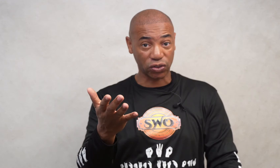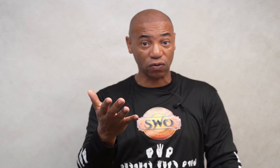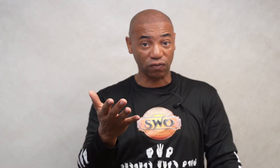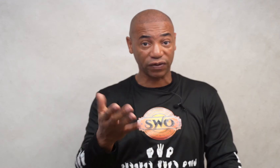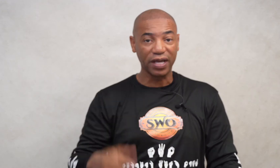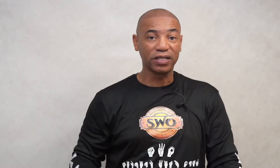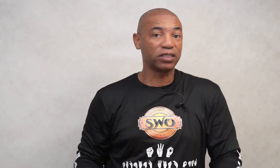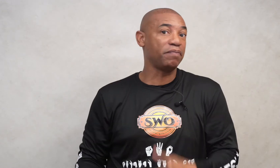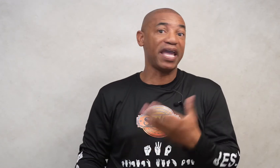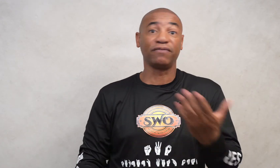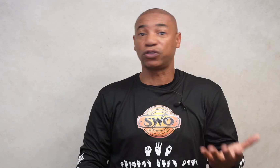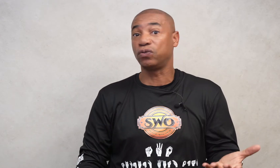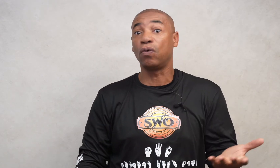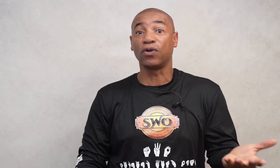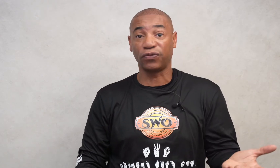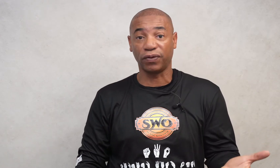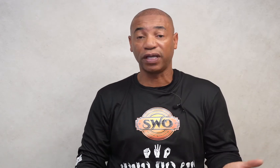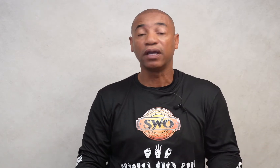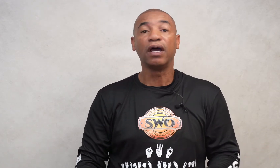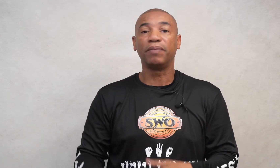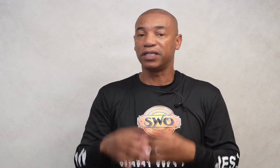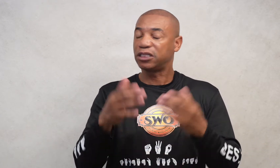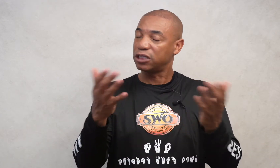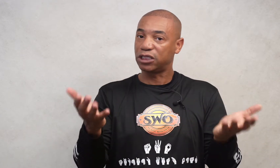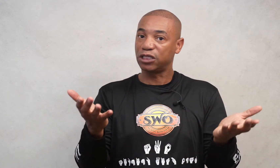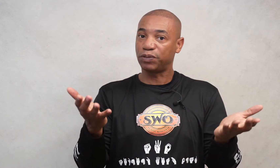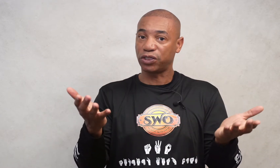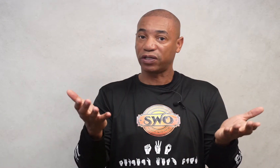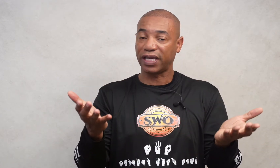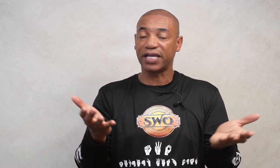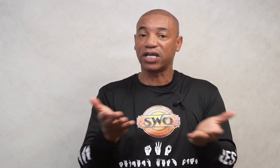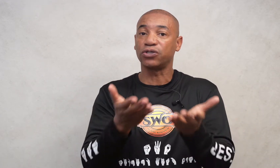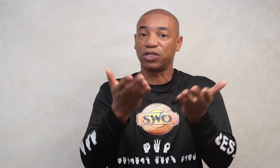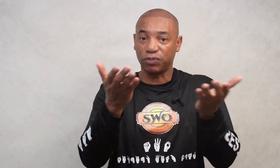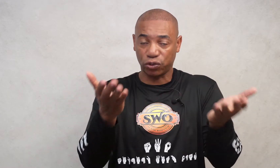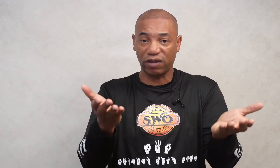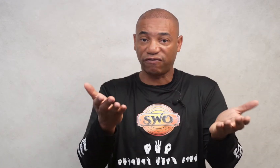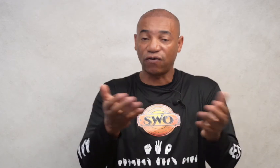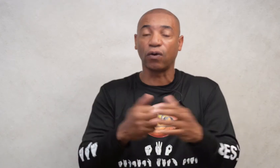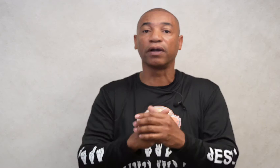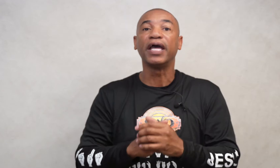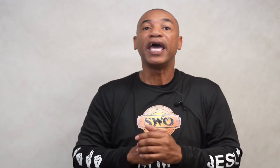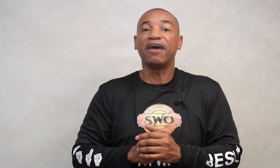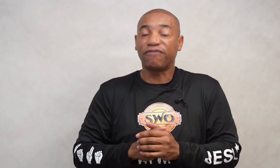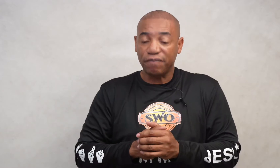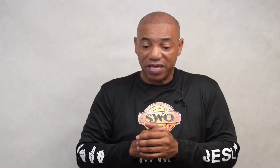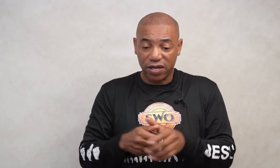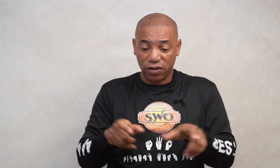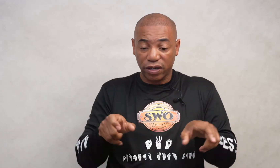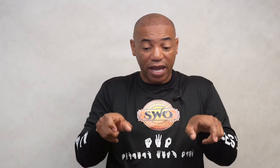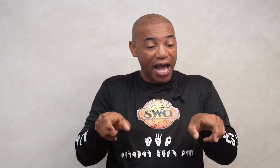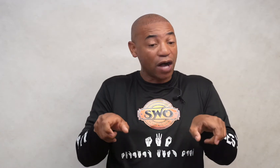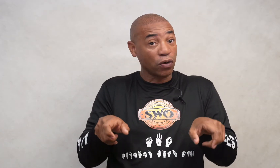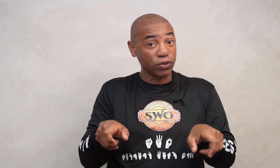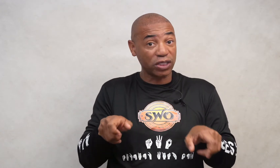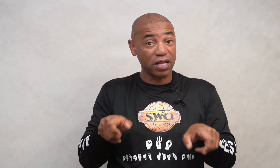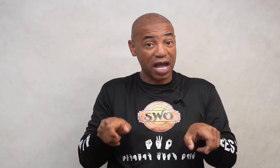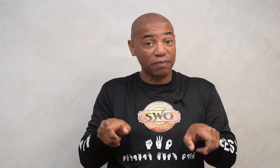stove. Some may have 2 or 3, but in this particular case, I'll demonstrate 4. And from here, I'll go to the knobs where